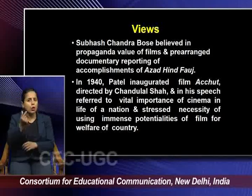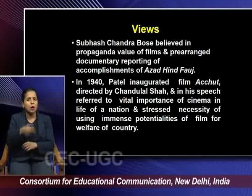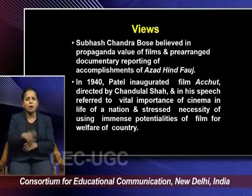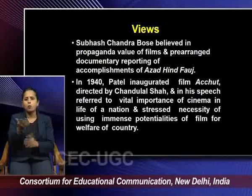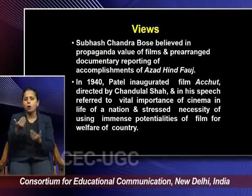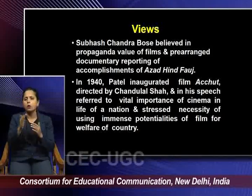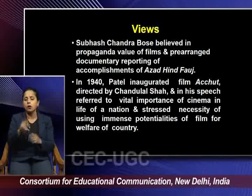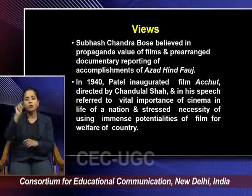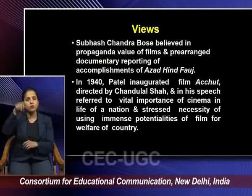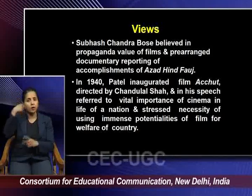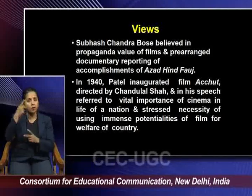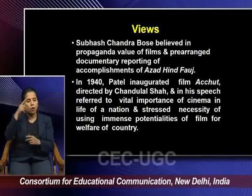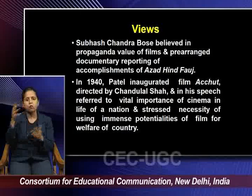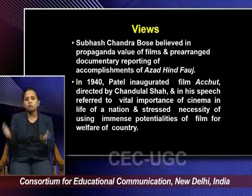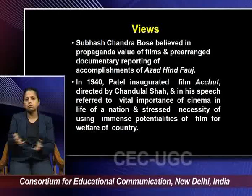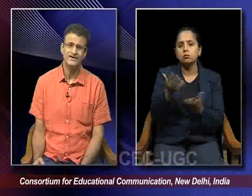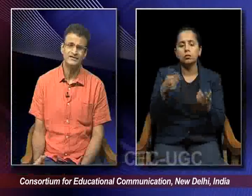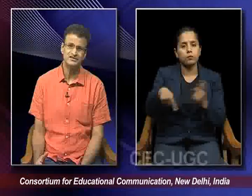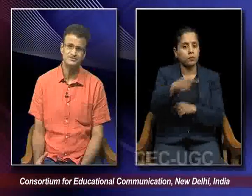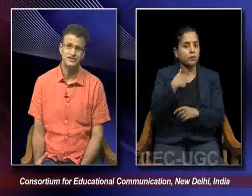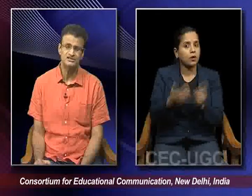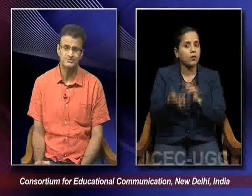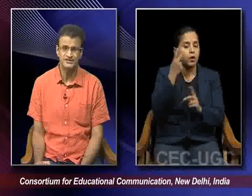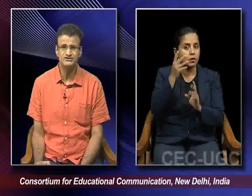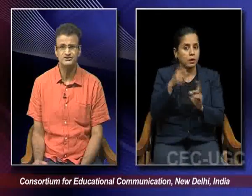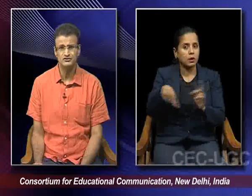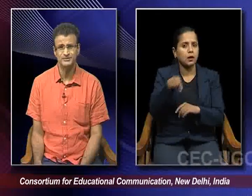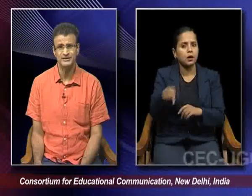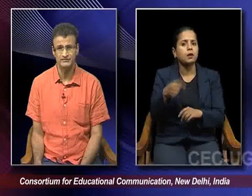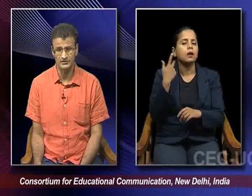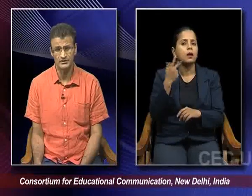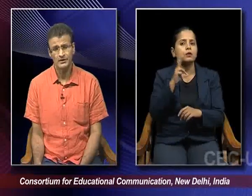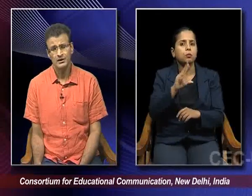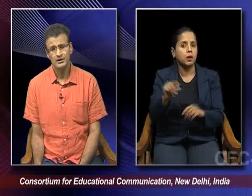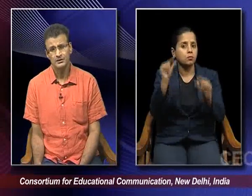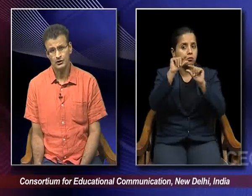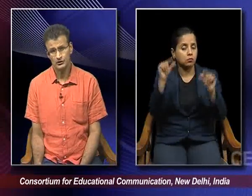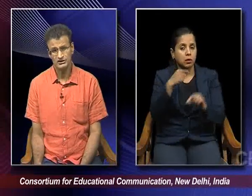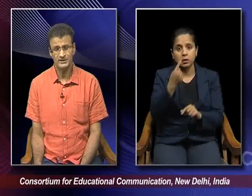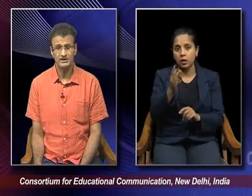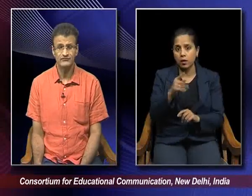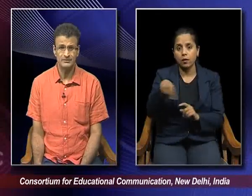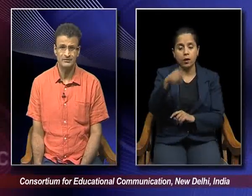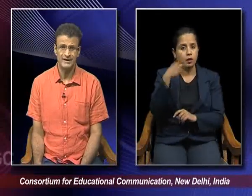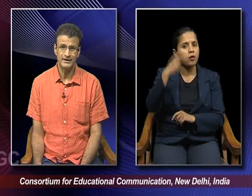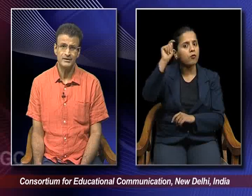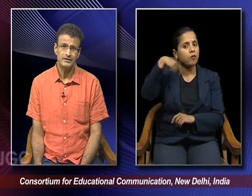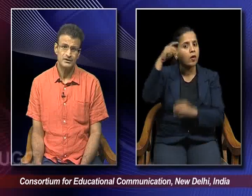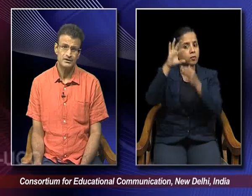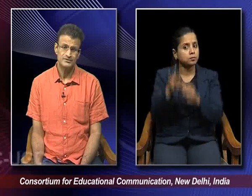of film for the welfare of the country. And we find that this particular speech, which was being given on this particular film